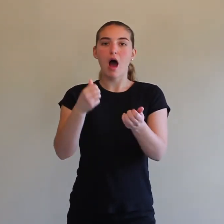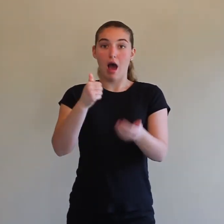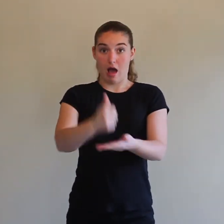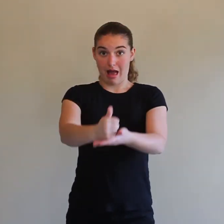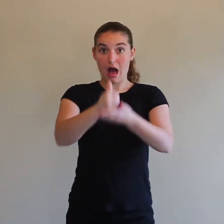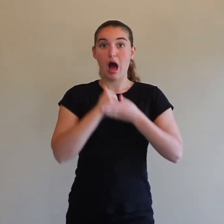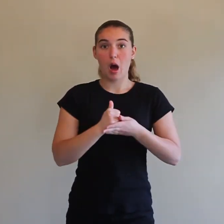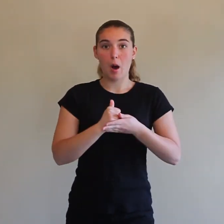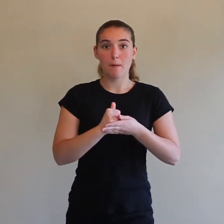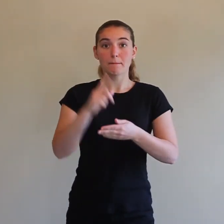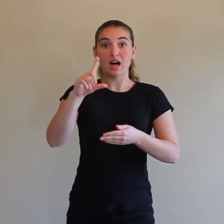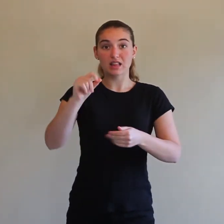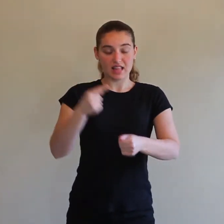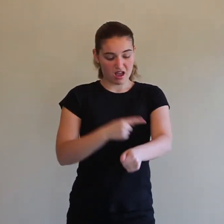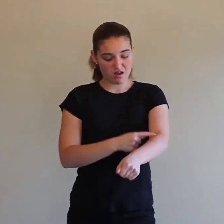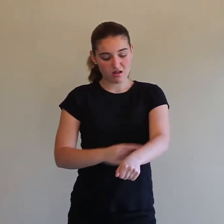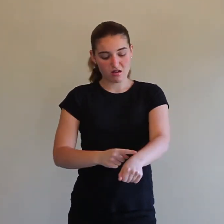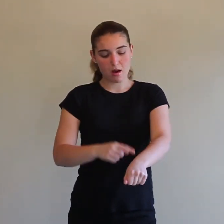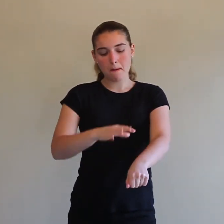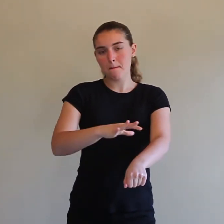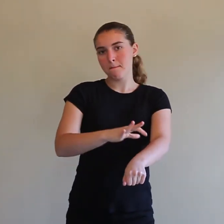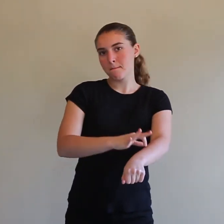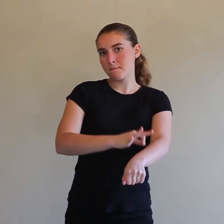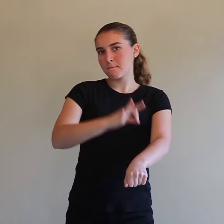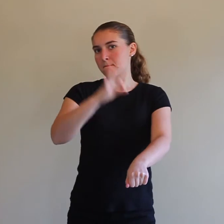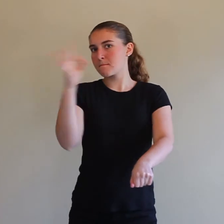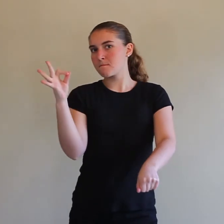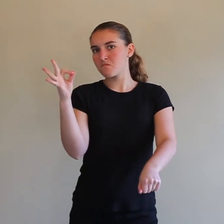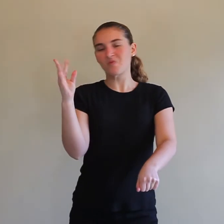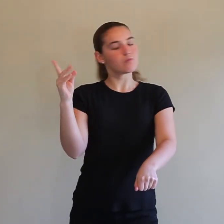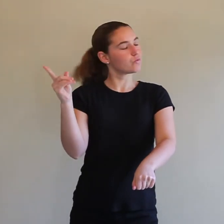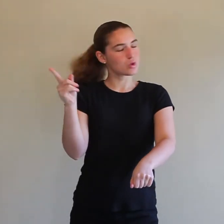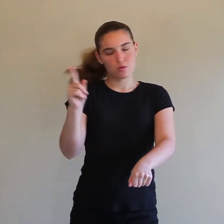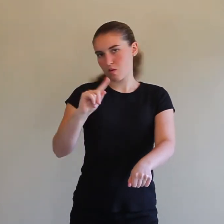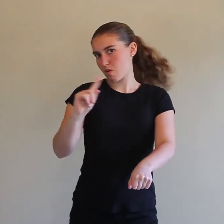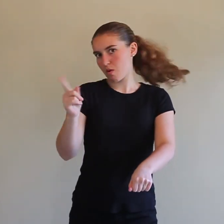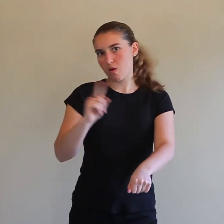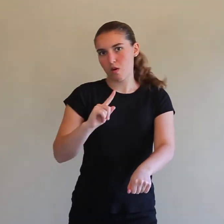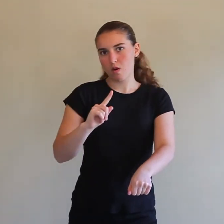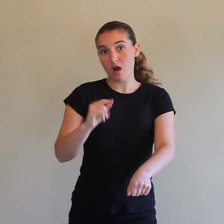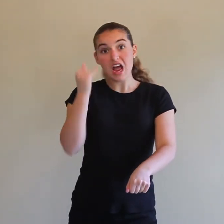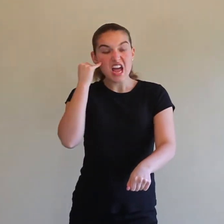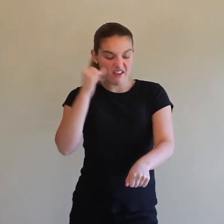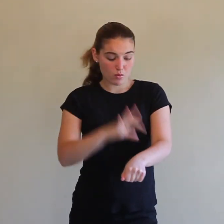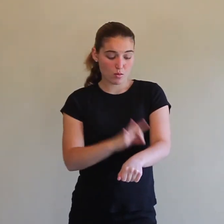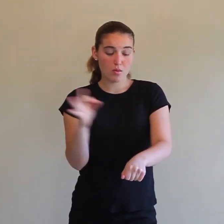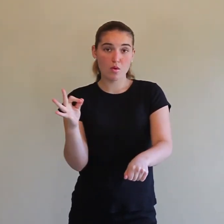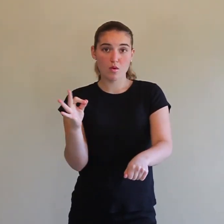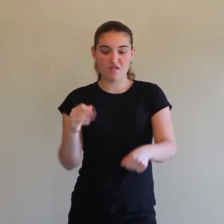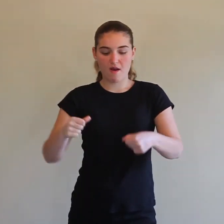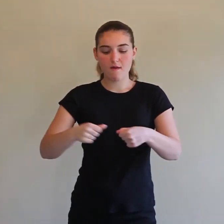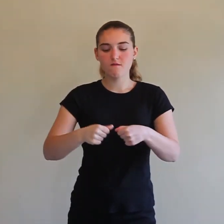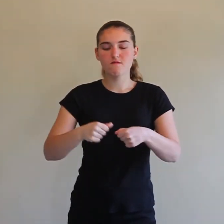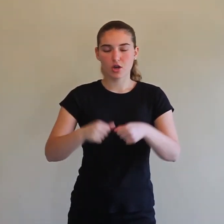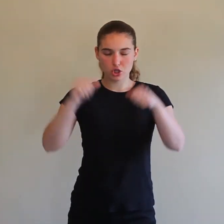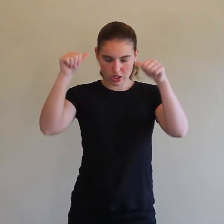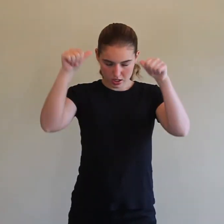barb. Most people that suffer serious effects from a barb injury contract a secondary bacterial